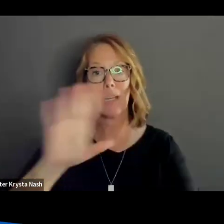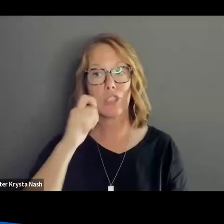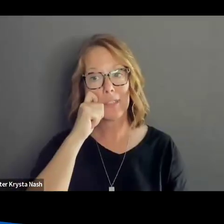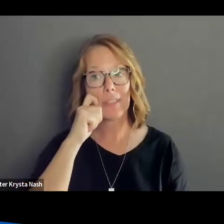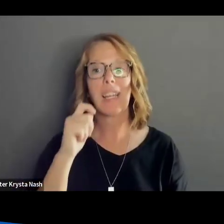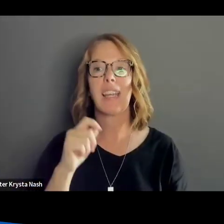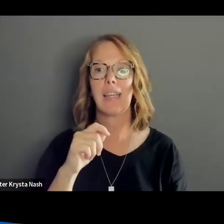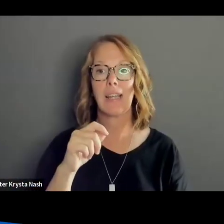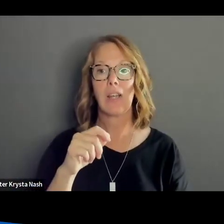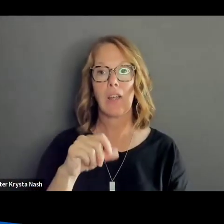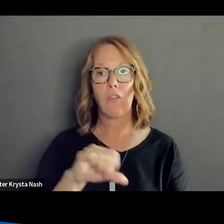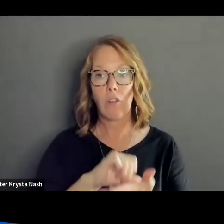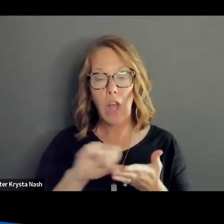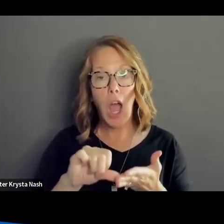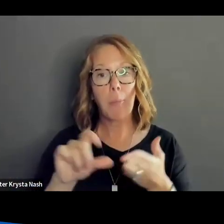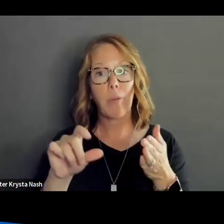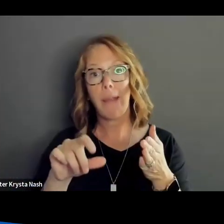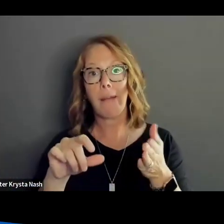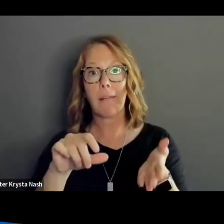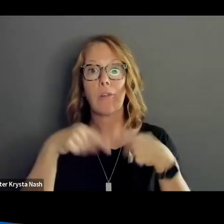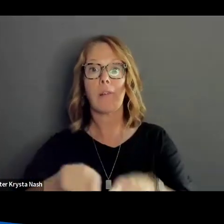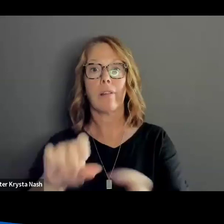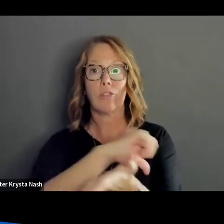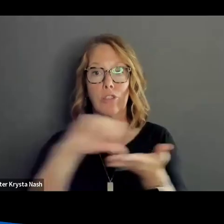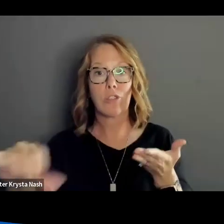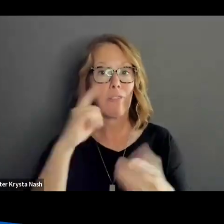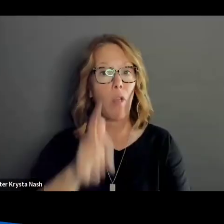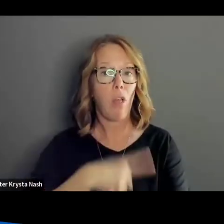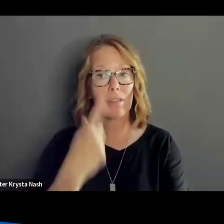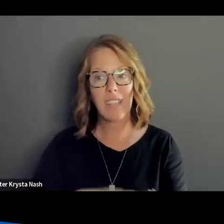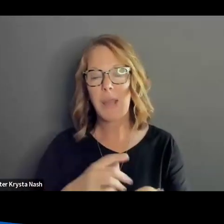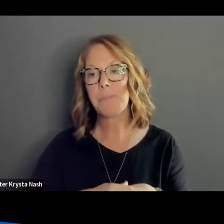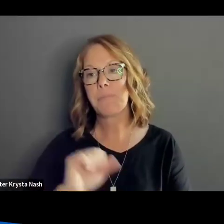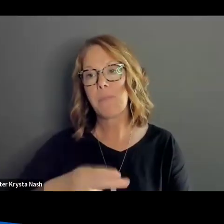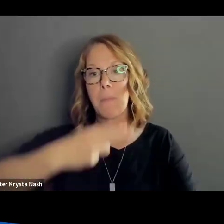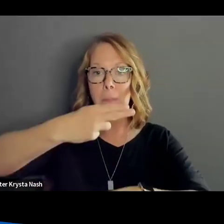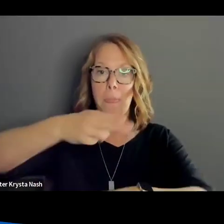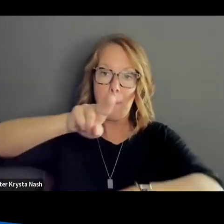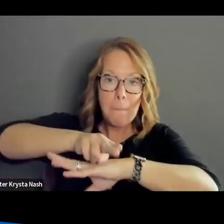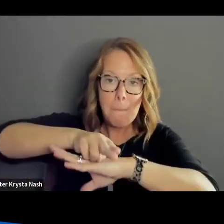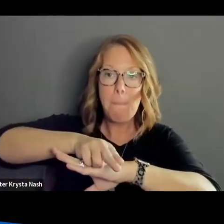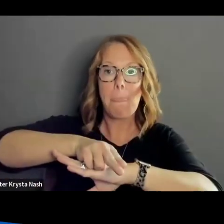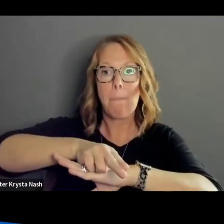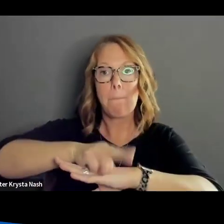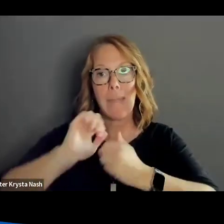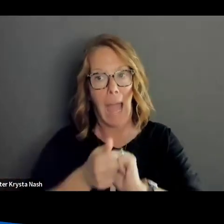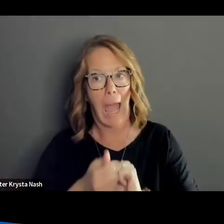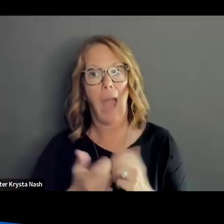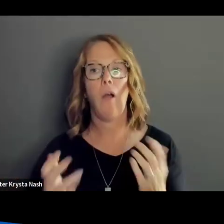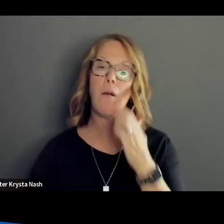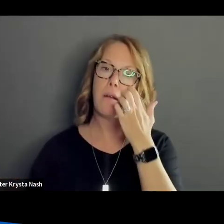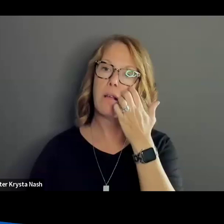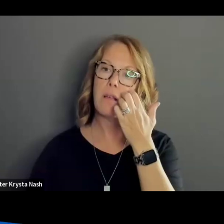on the operating table for a great length of time? If you have to lay on your stomach, how will that be